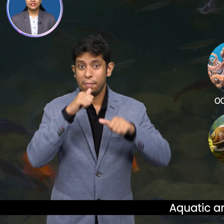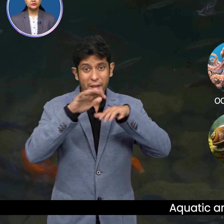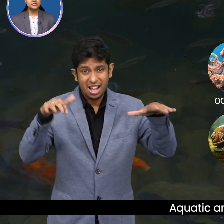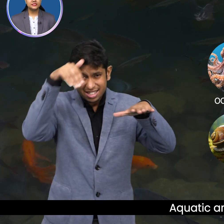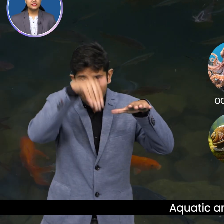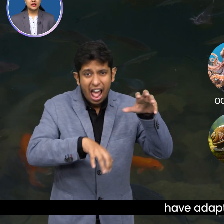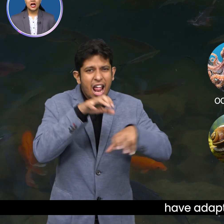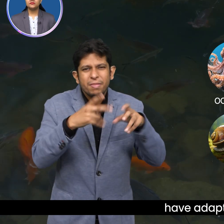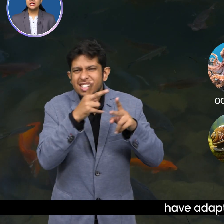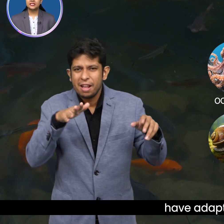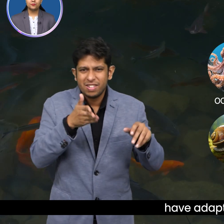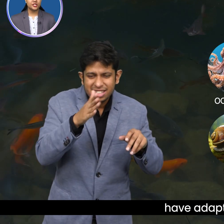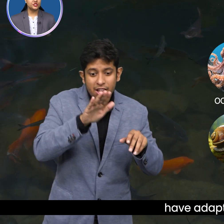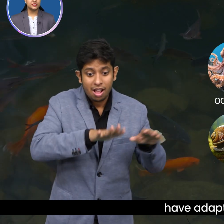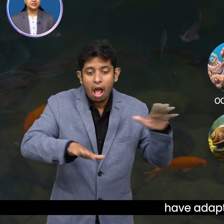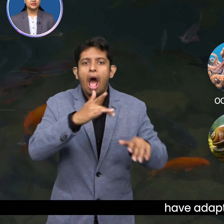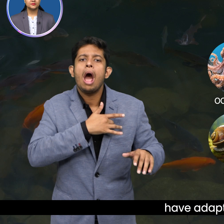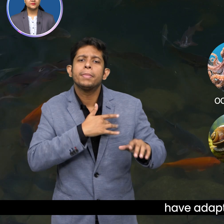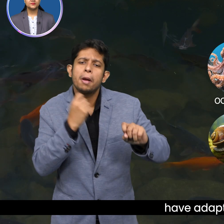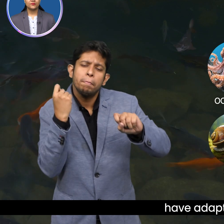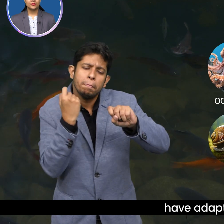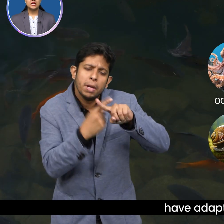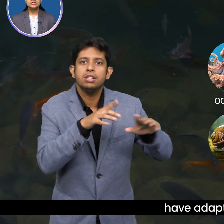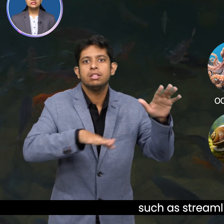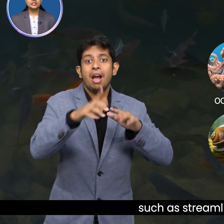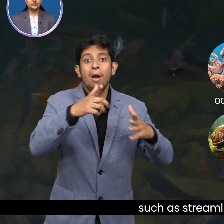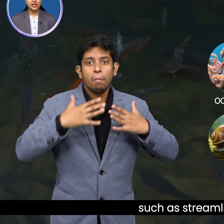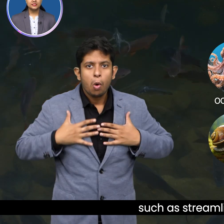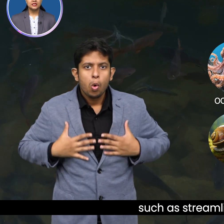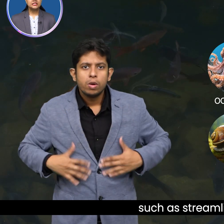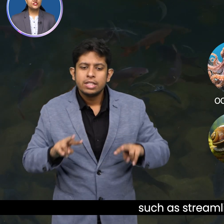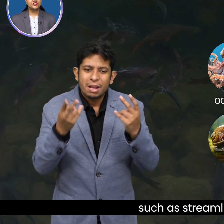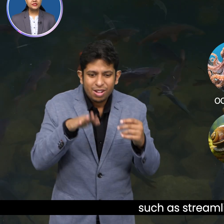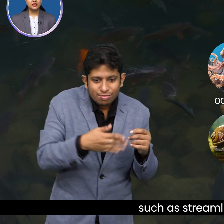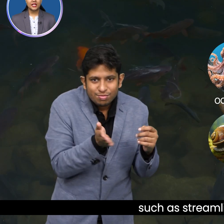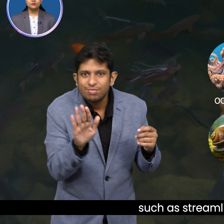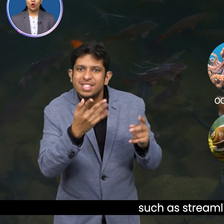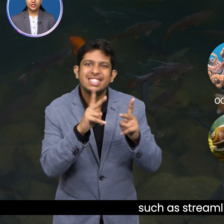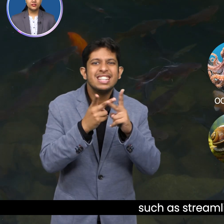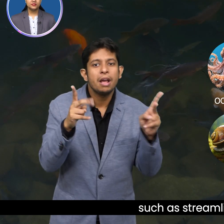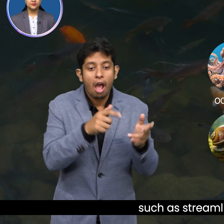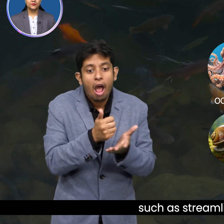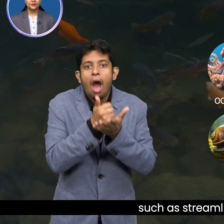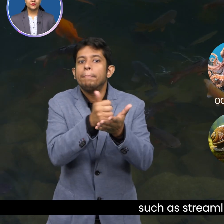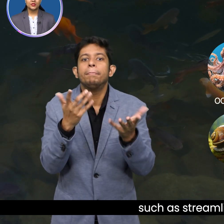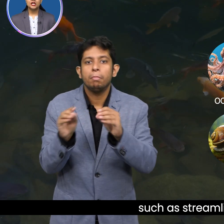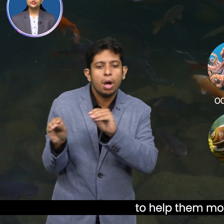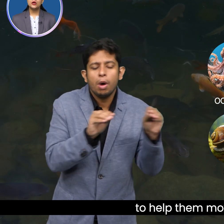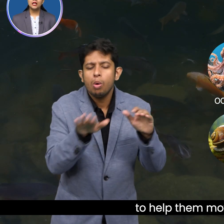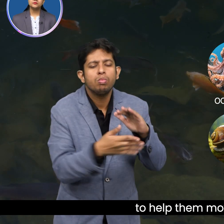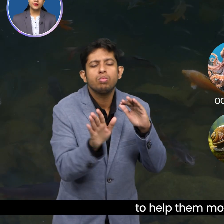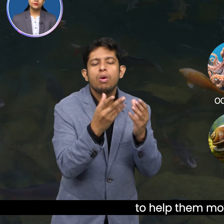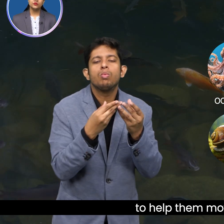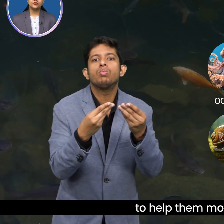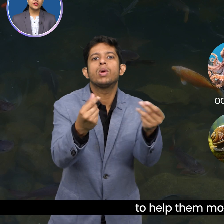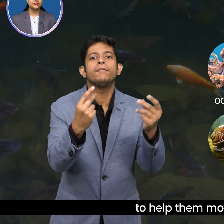Aquatic animals have adaptations such as streamlined bodies to